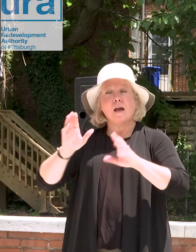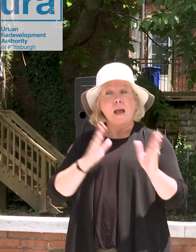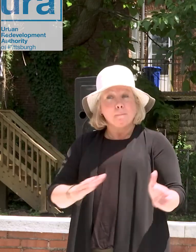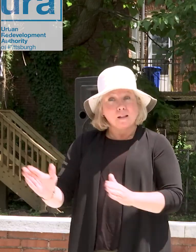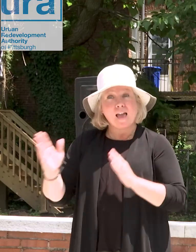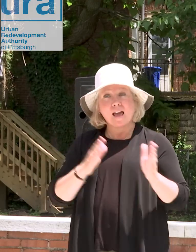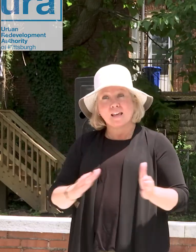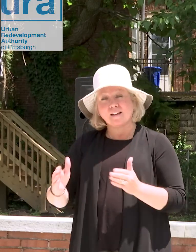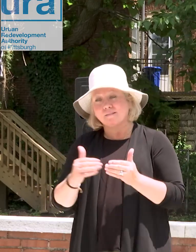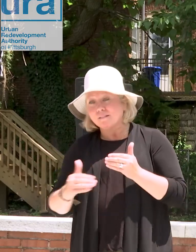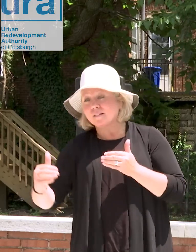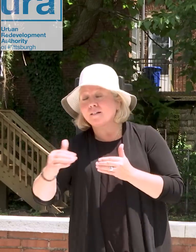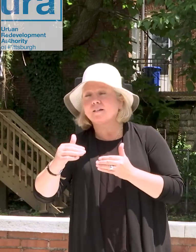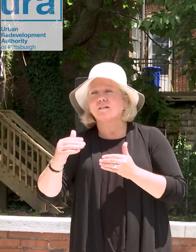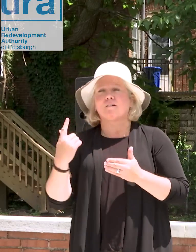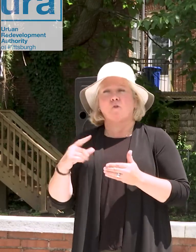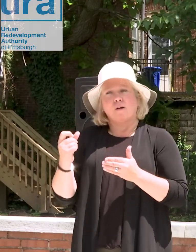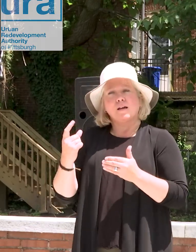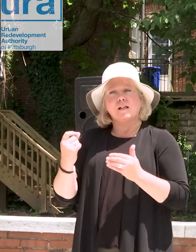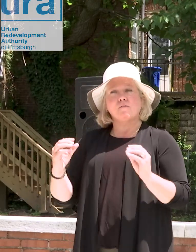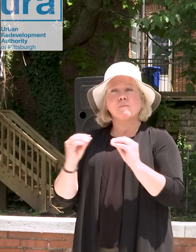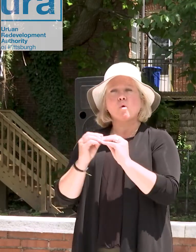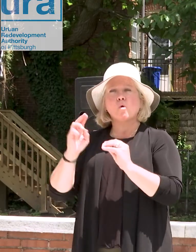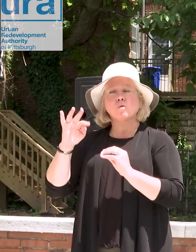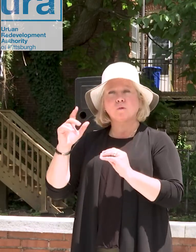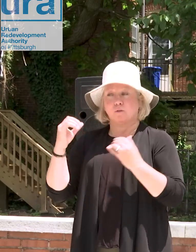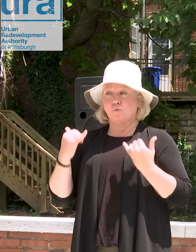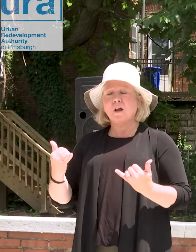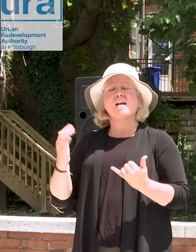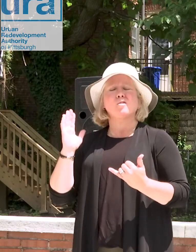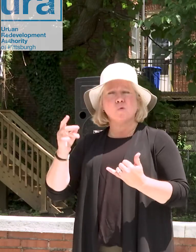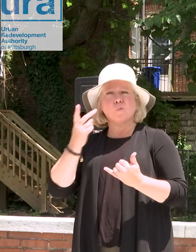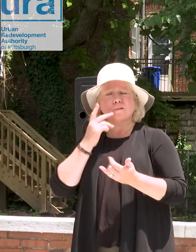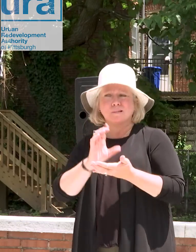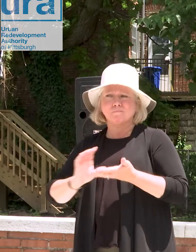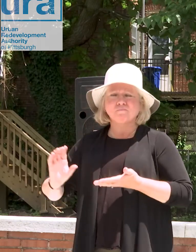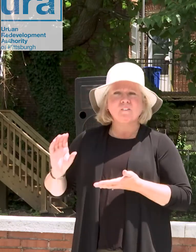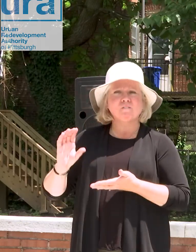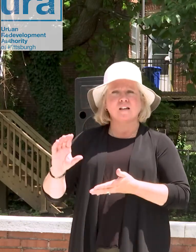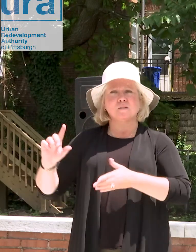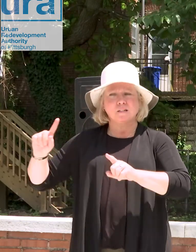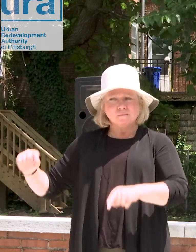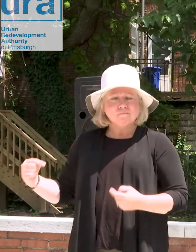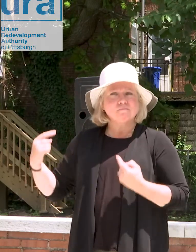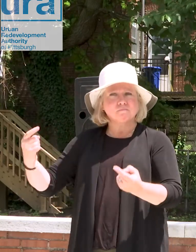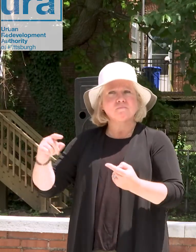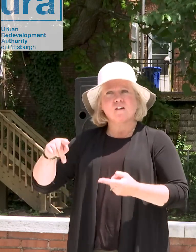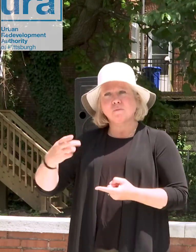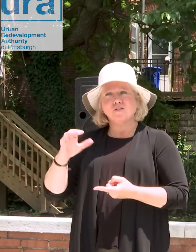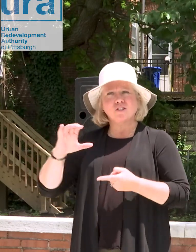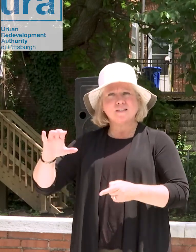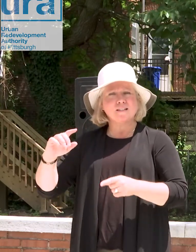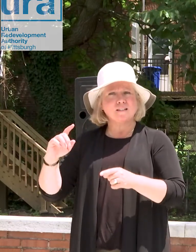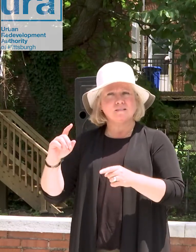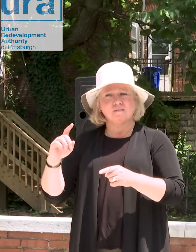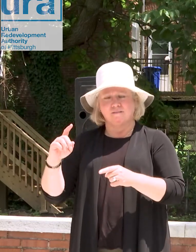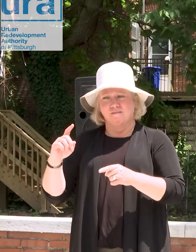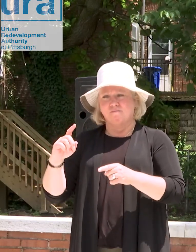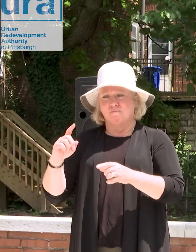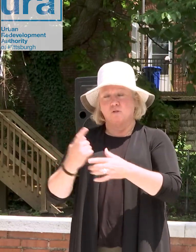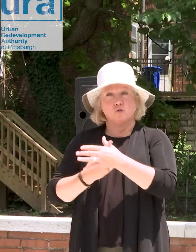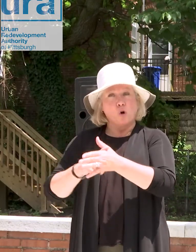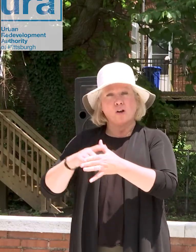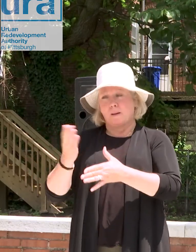today. And so on this tour, you're going to see the level of investment that the PHDC has been doing since